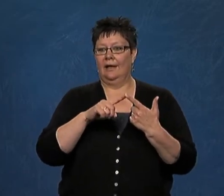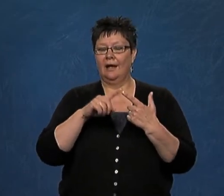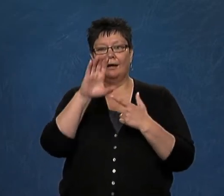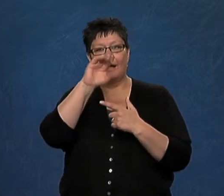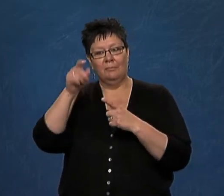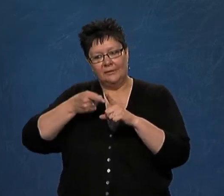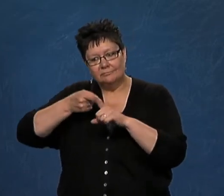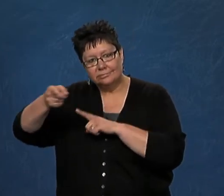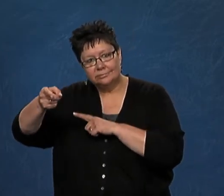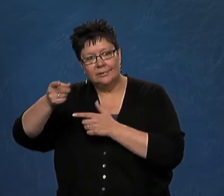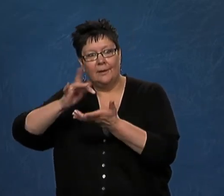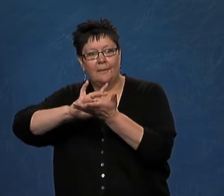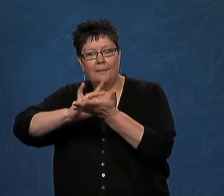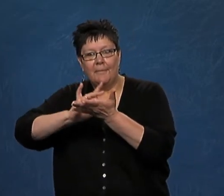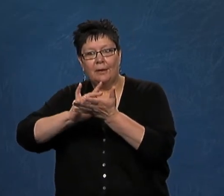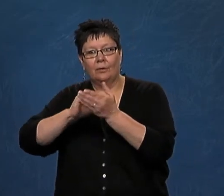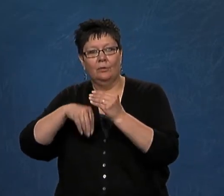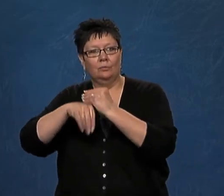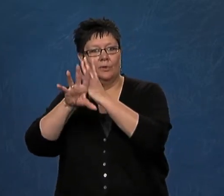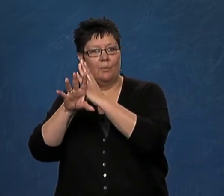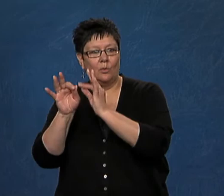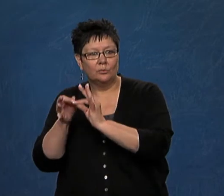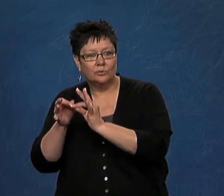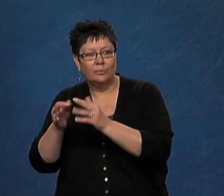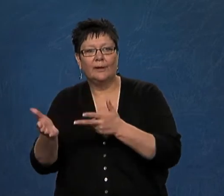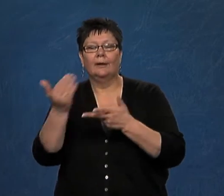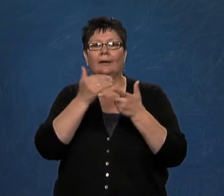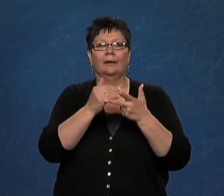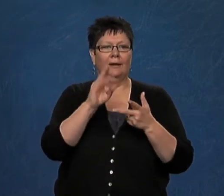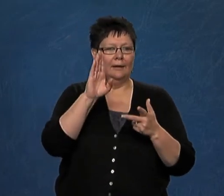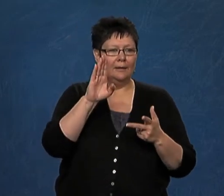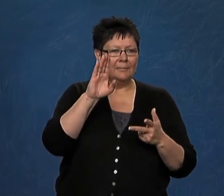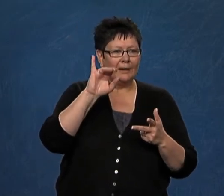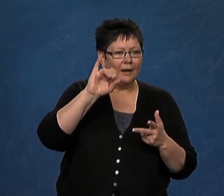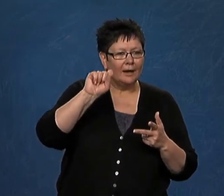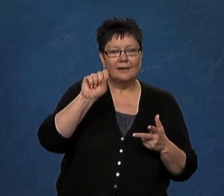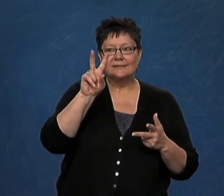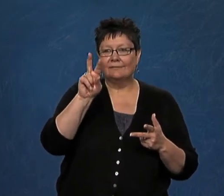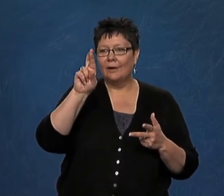You can see the timeline, the companies, the medical remote interpreting,